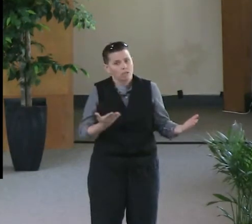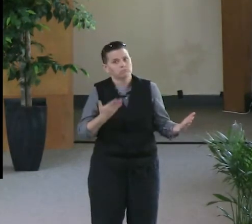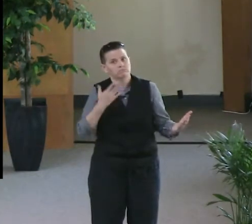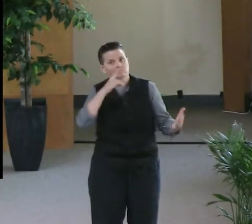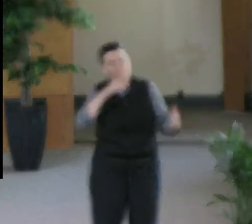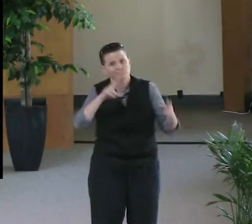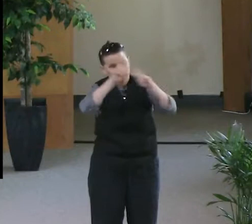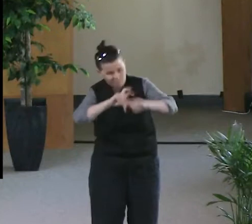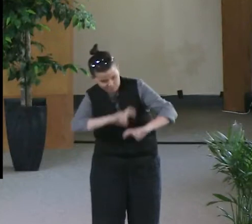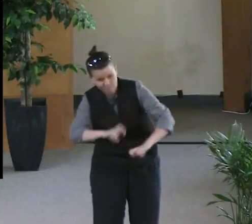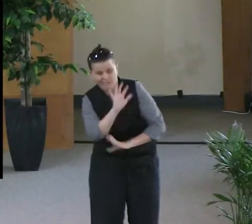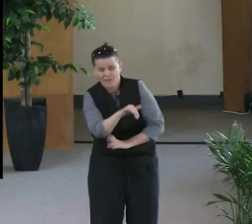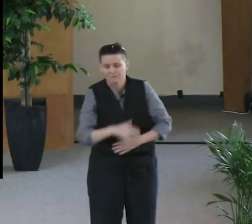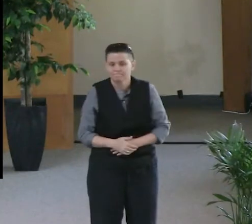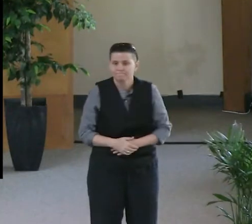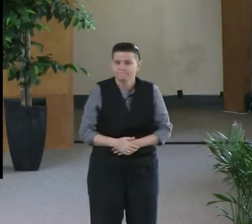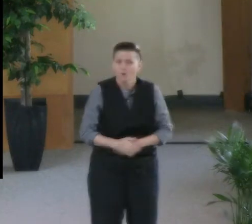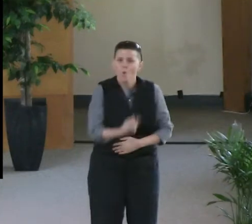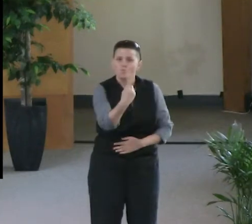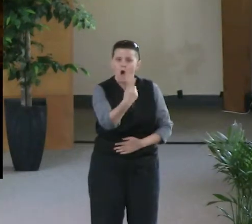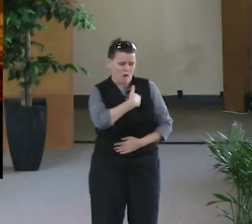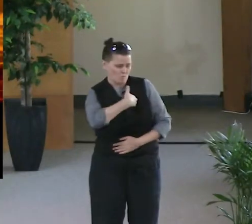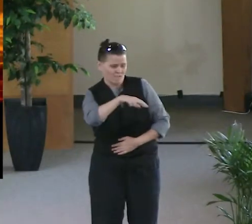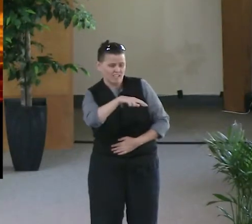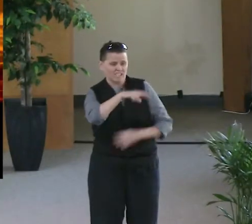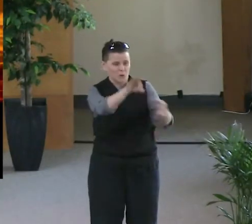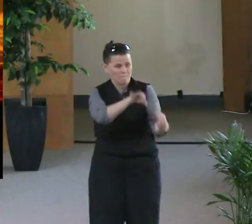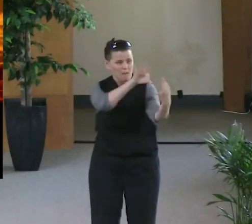My friends, there is no religion that is right.